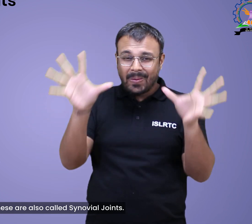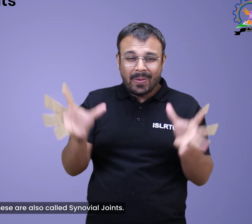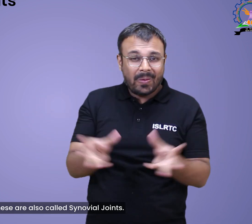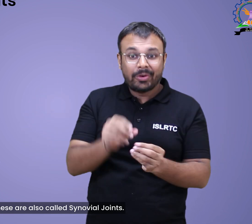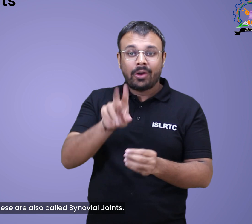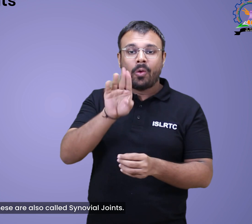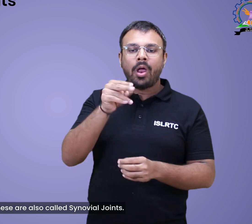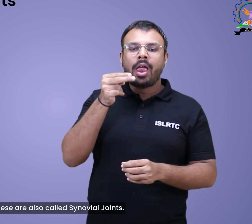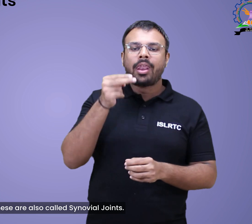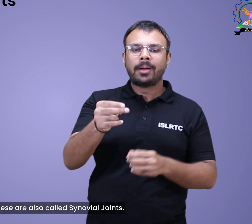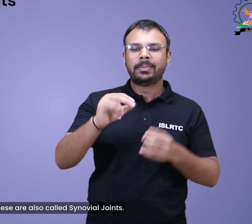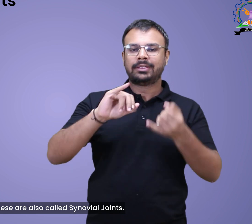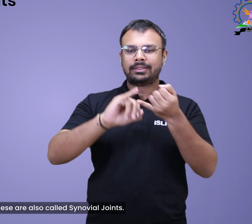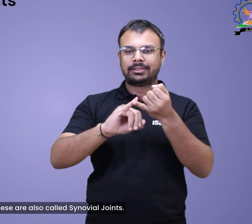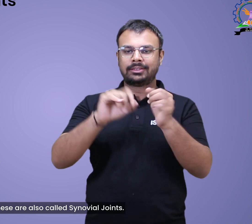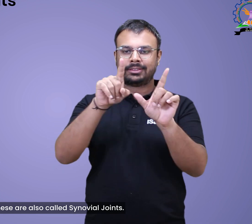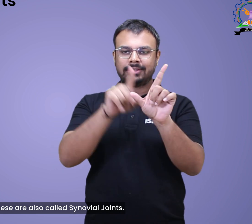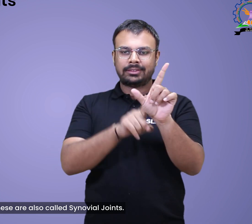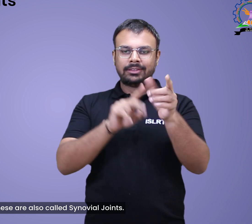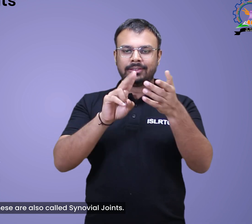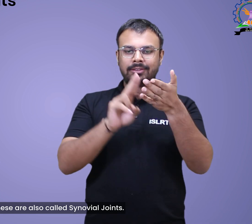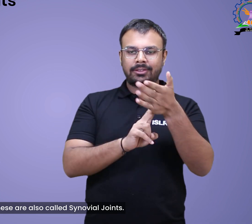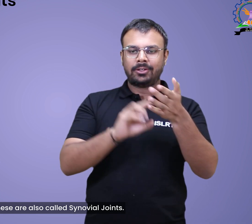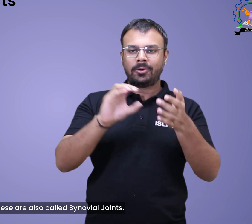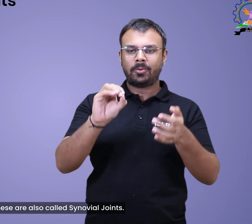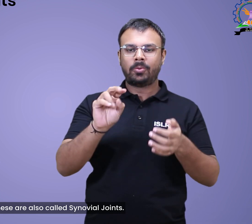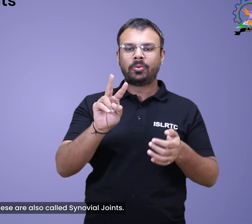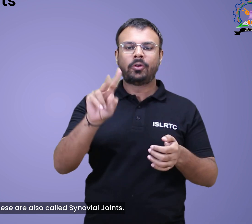These are also called synovial joints.